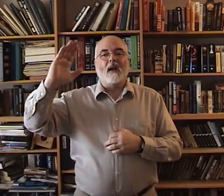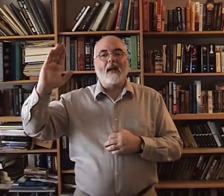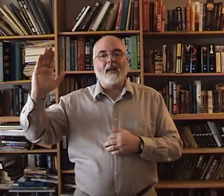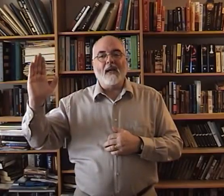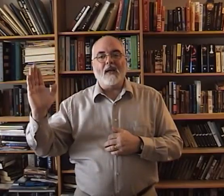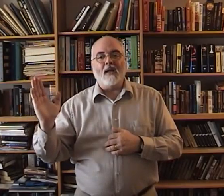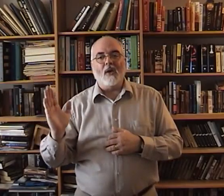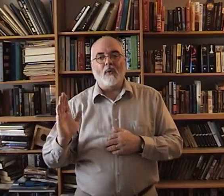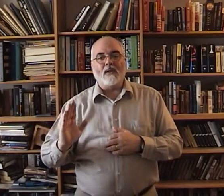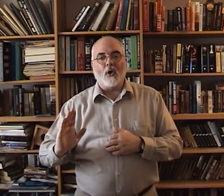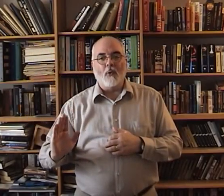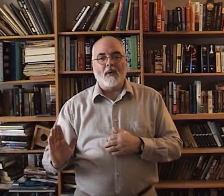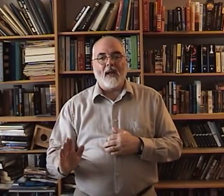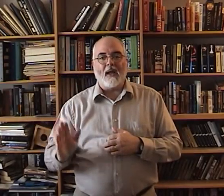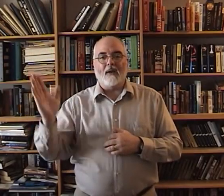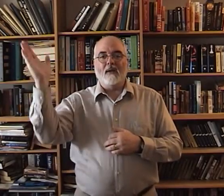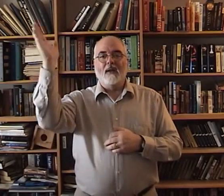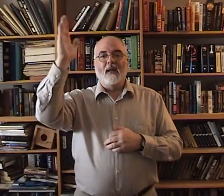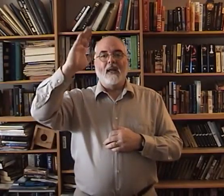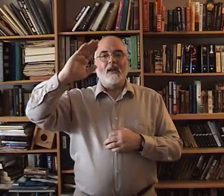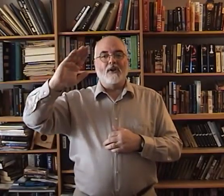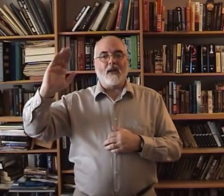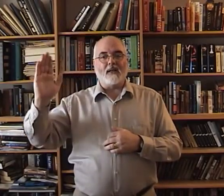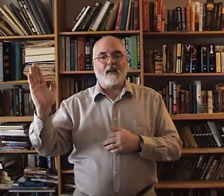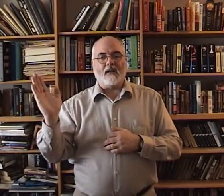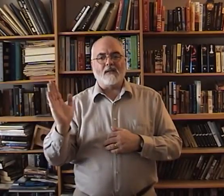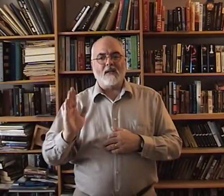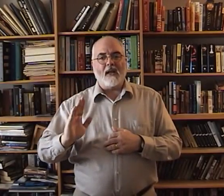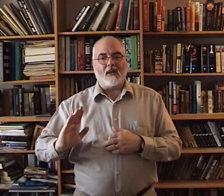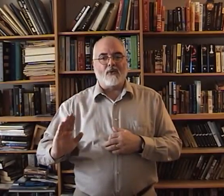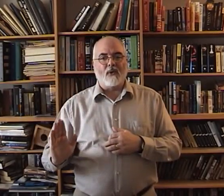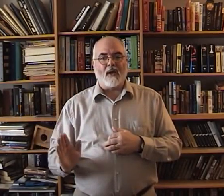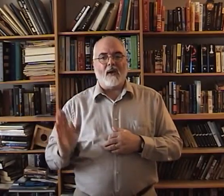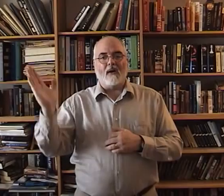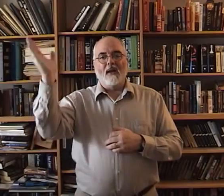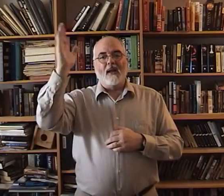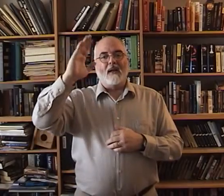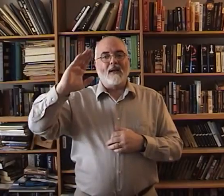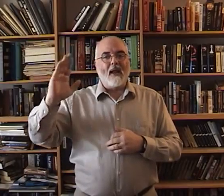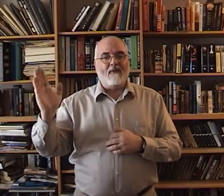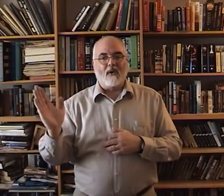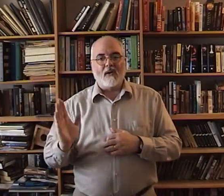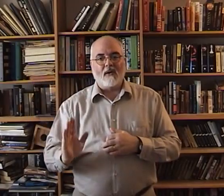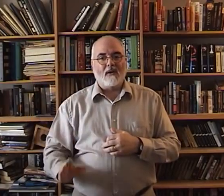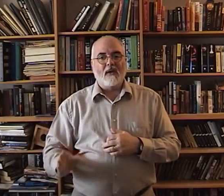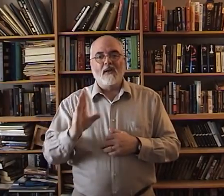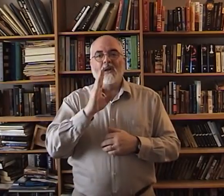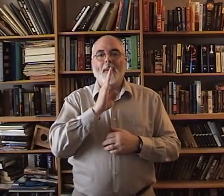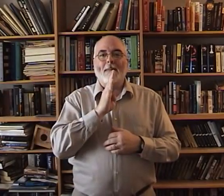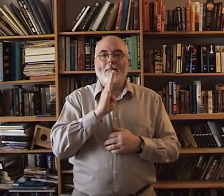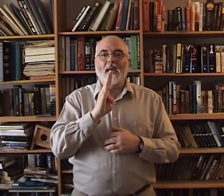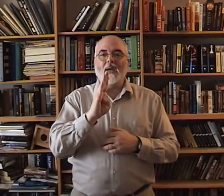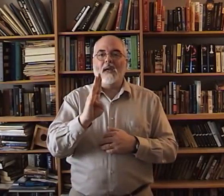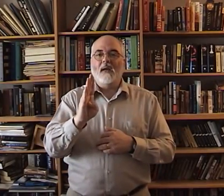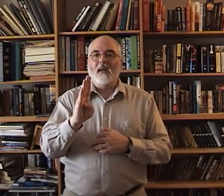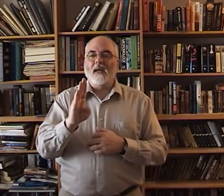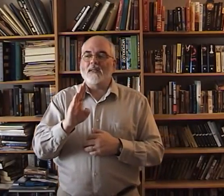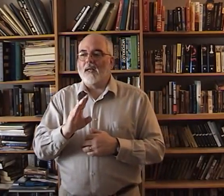like any, only it's an open hand. You just kind of snake it through the air. Never. B. It's the letter